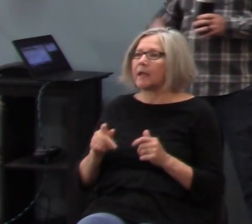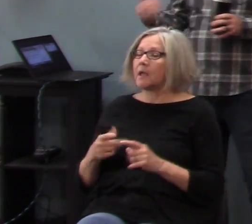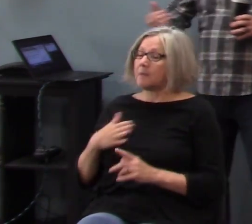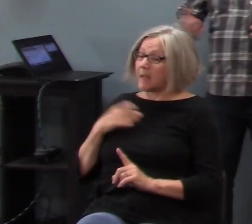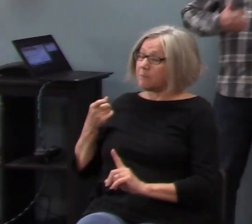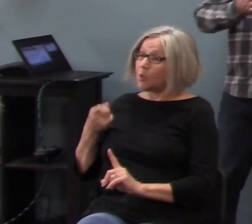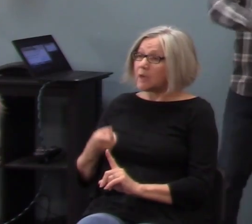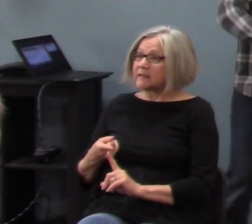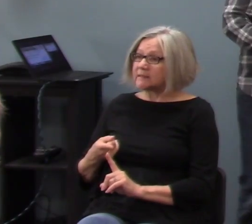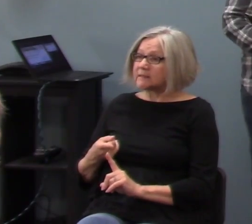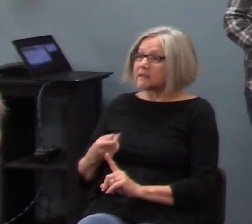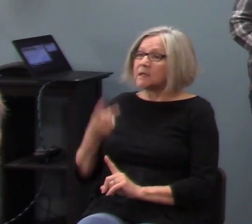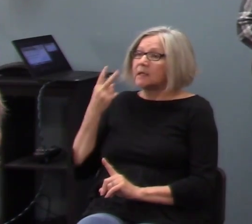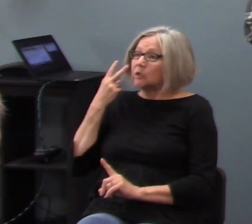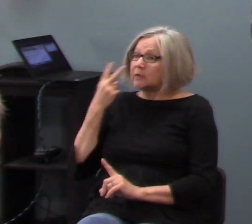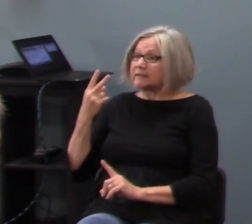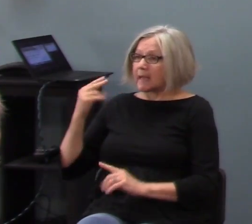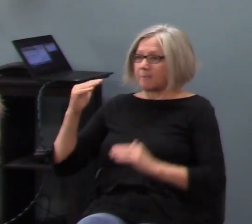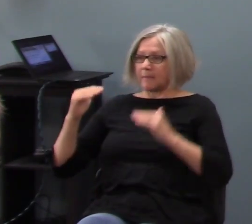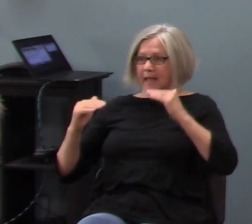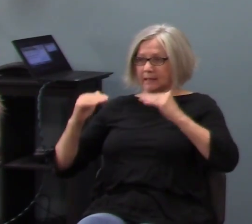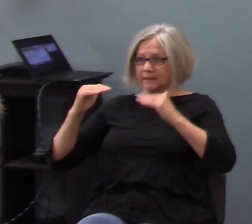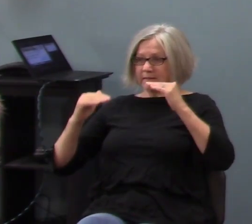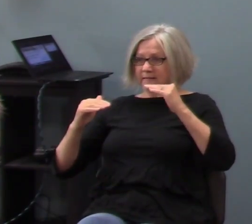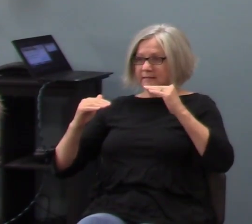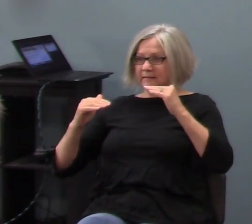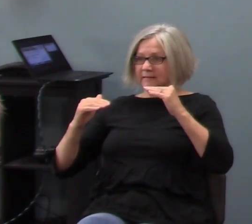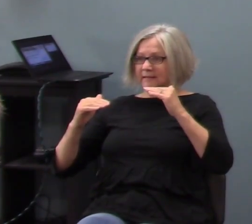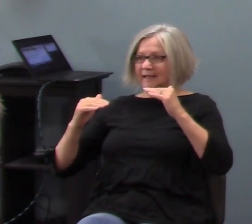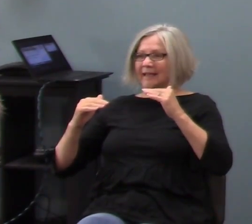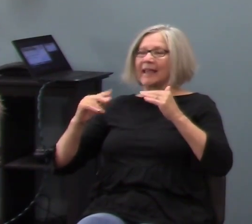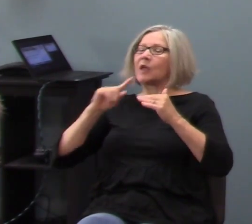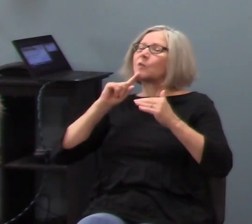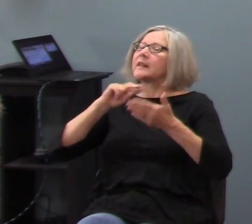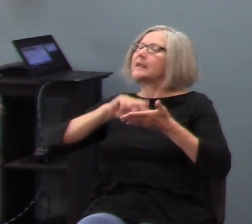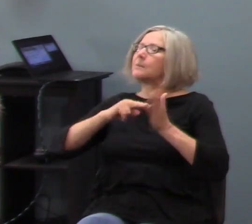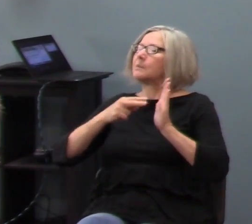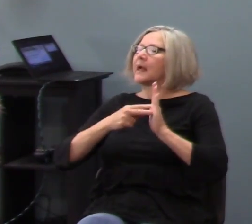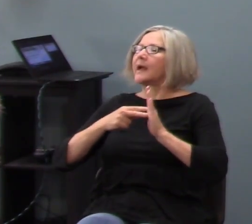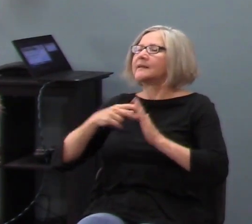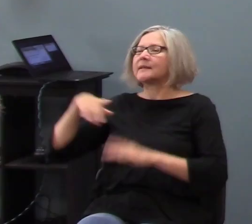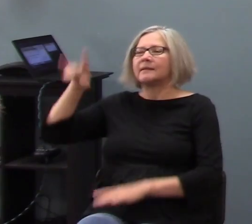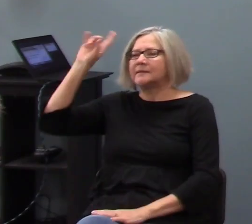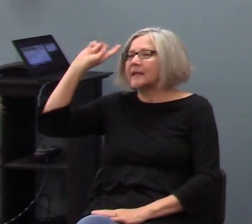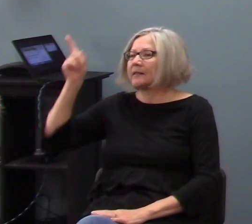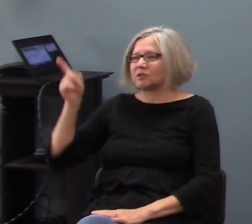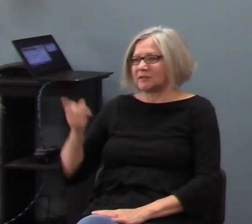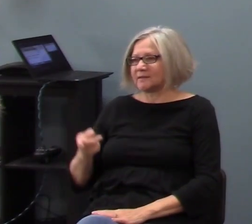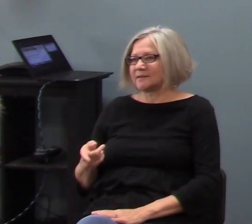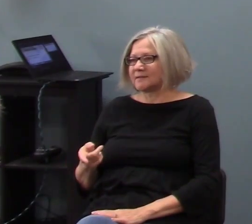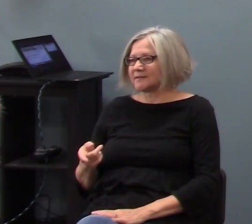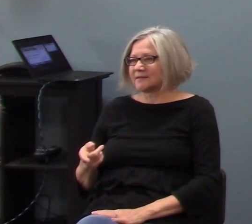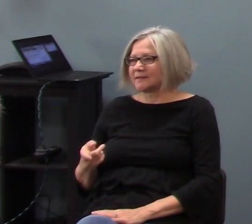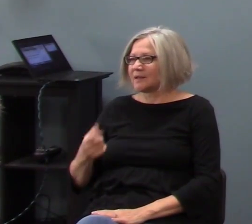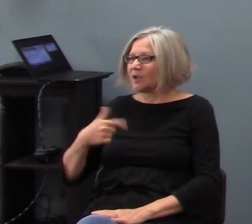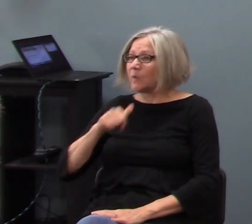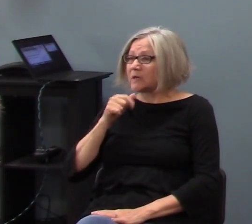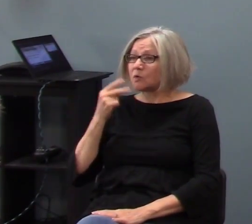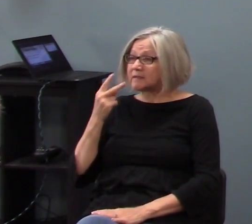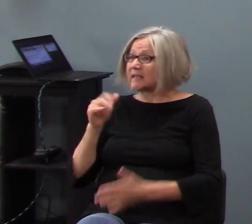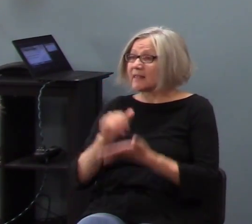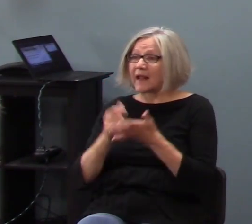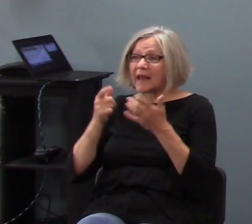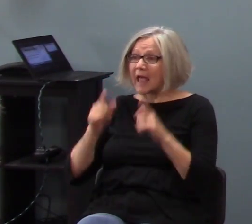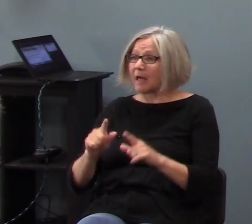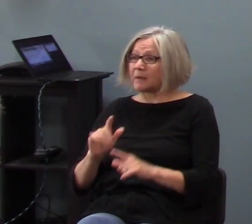is when we see a balance, that implies intelligence. Remember the stack of rocks we saw on the top of the 14ers? We don't see that happening